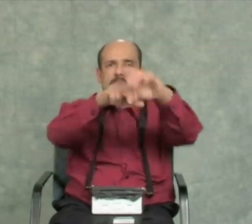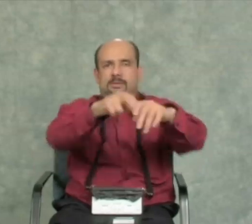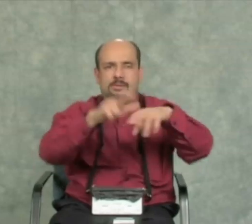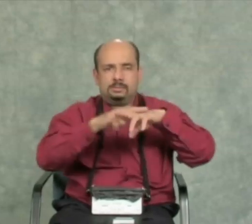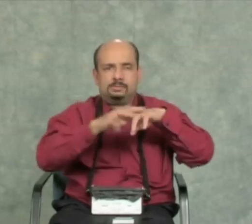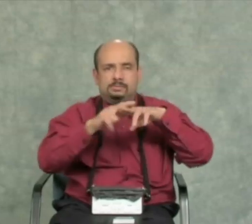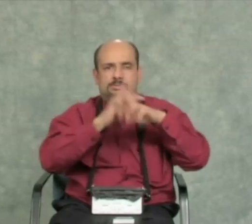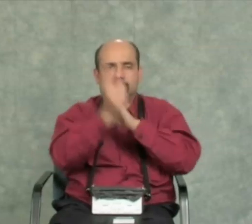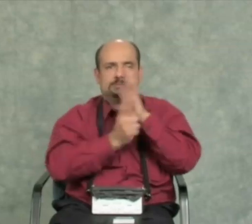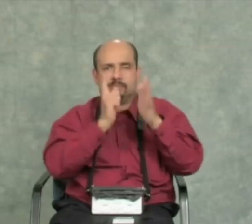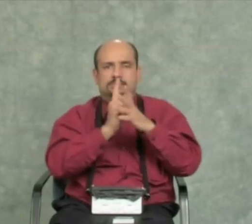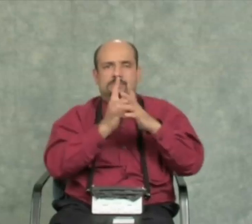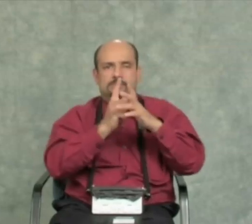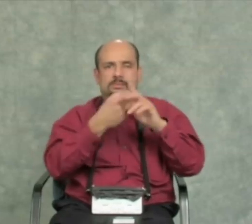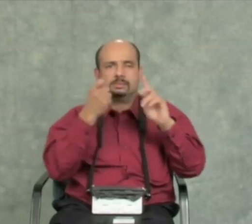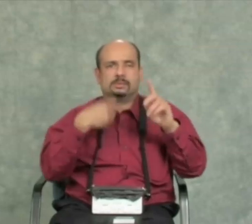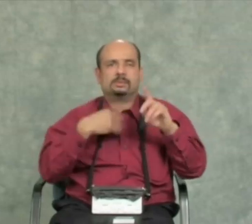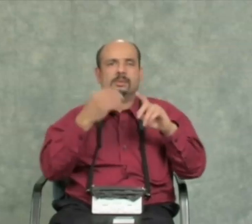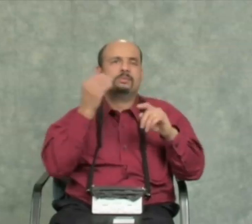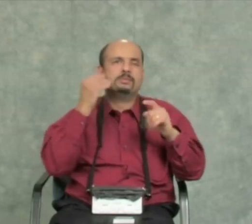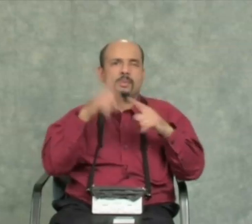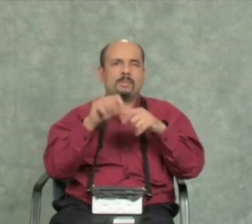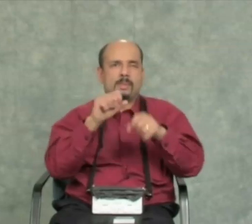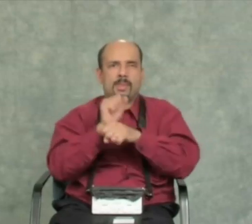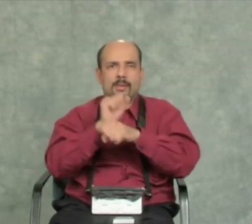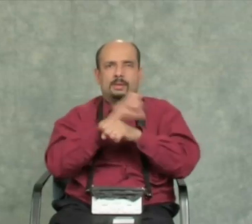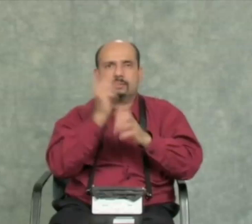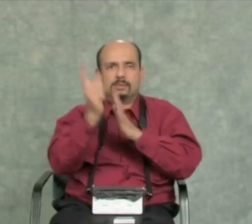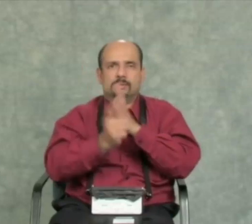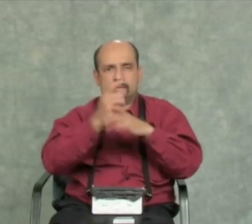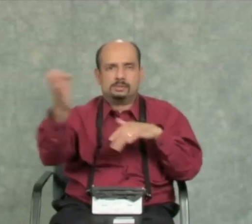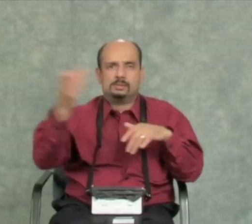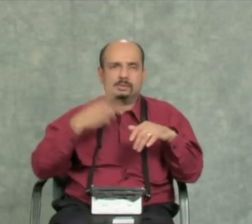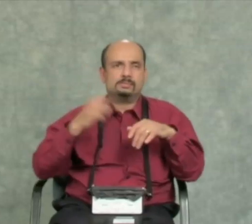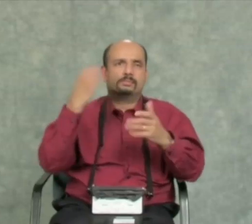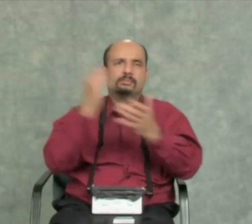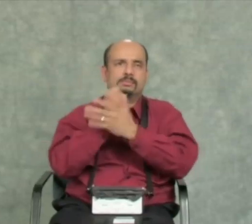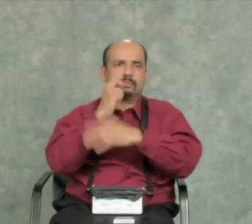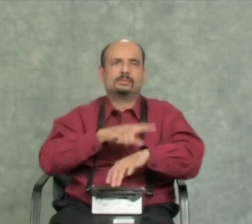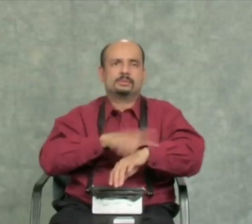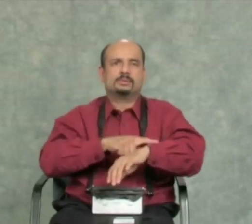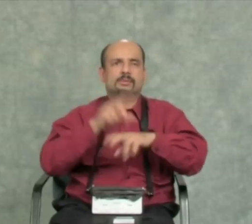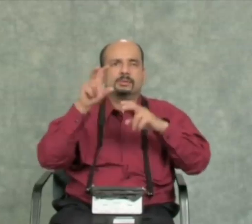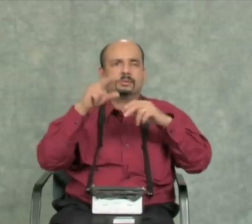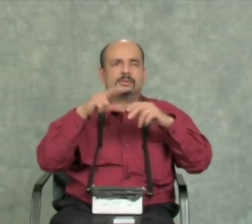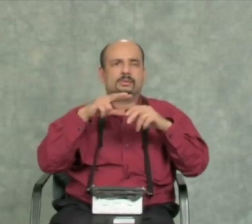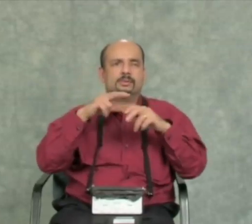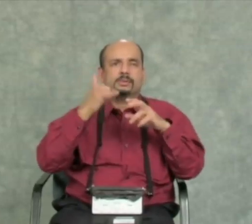I often do this when I'm commuting to and from work. because it is a 1 hour